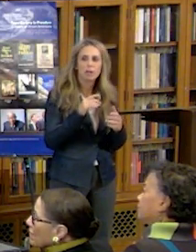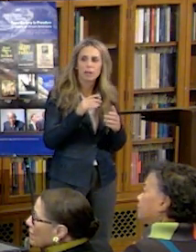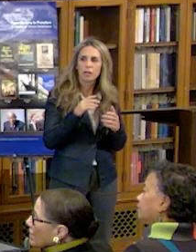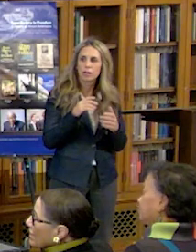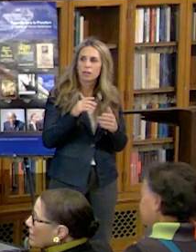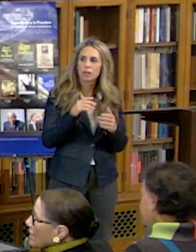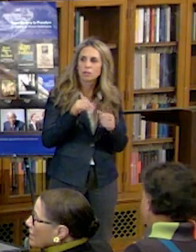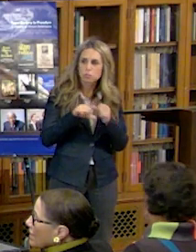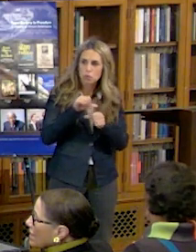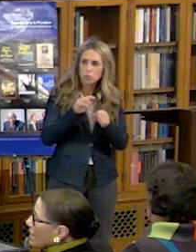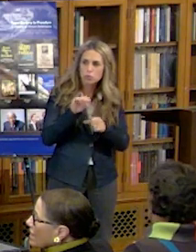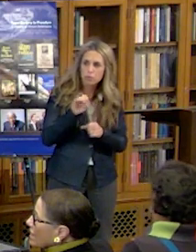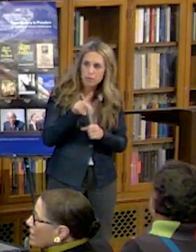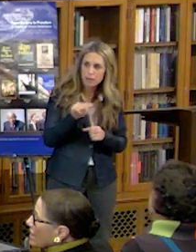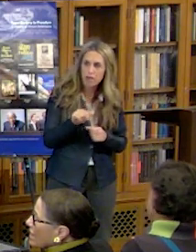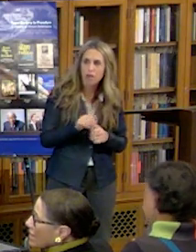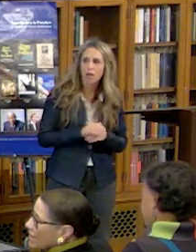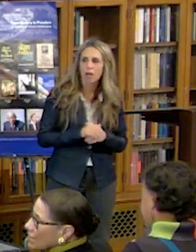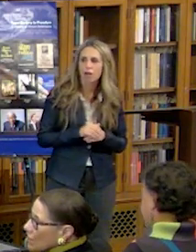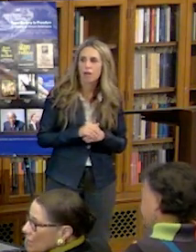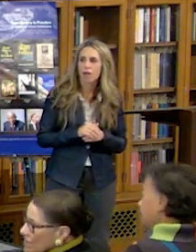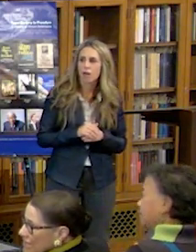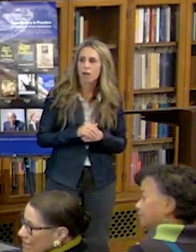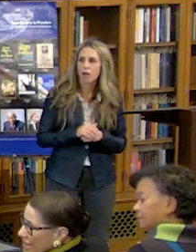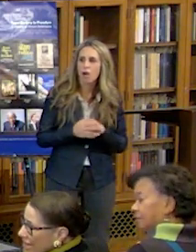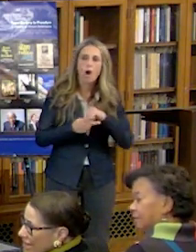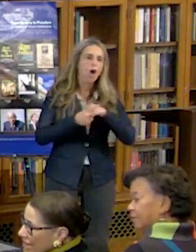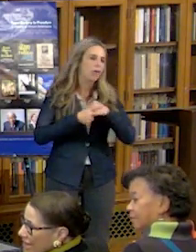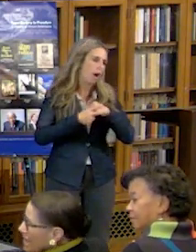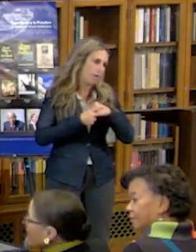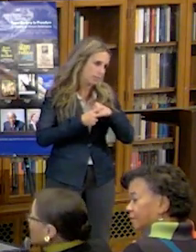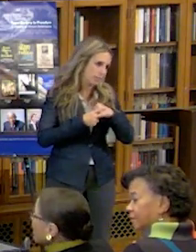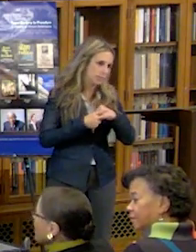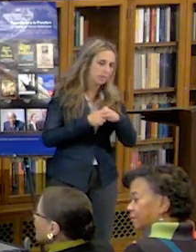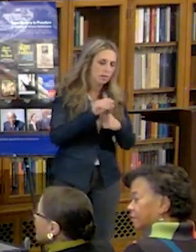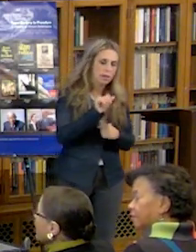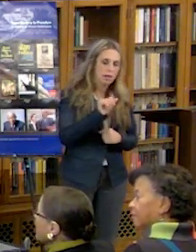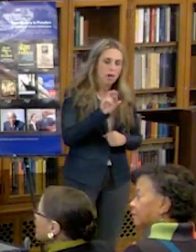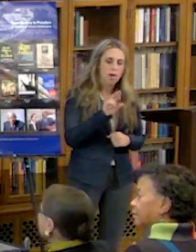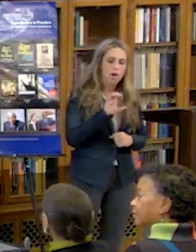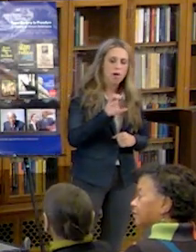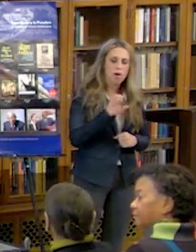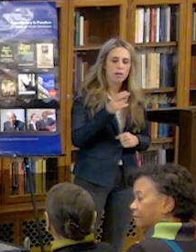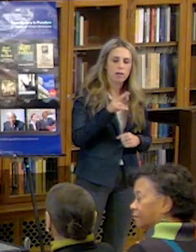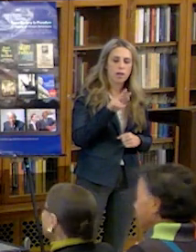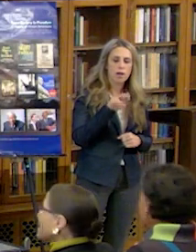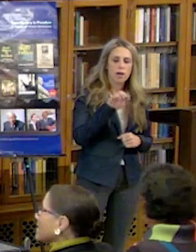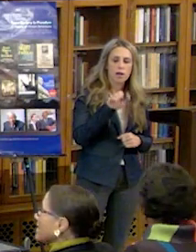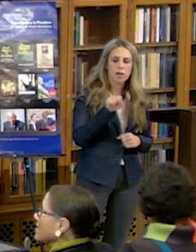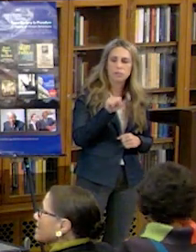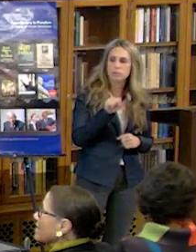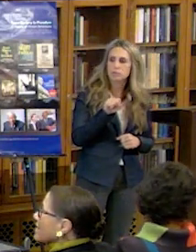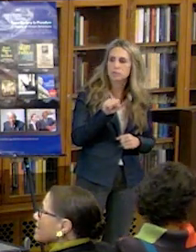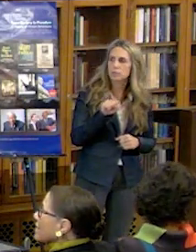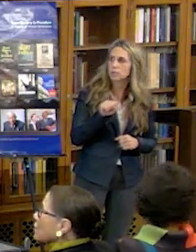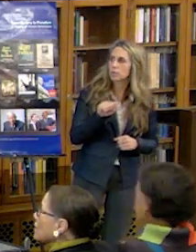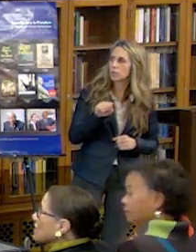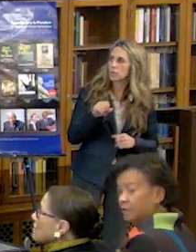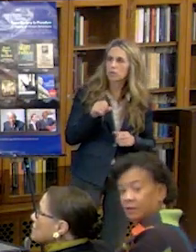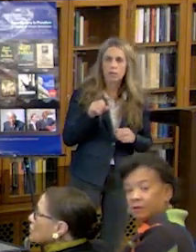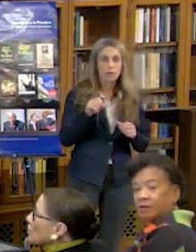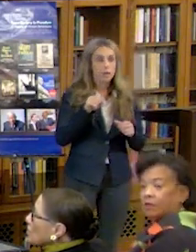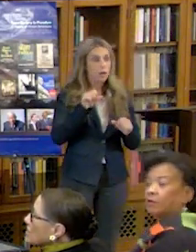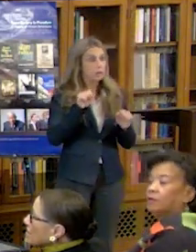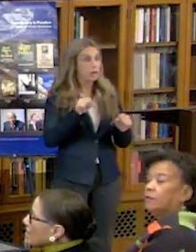forth yeah yeah a actually I want to see if I can bring John gartr into